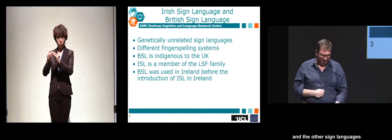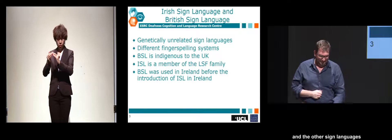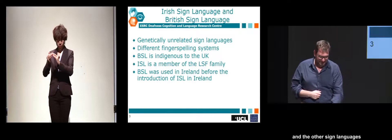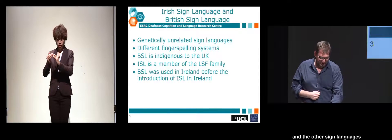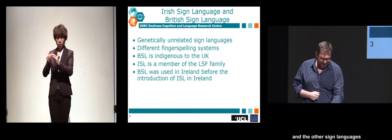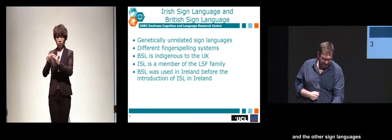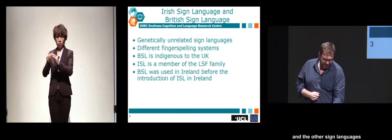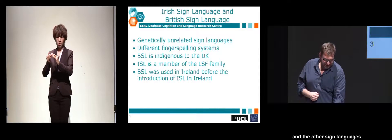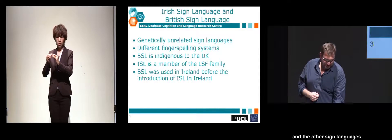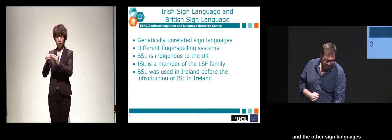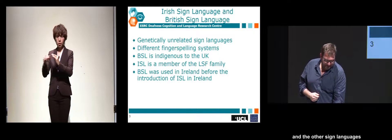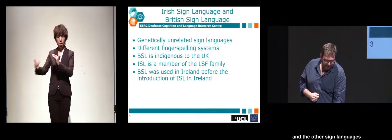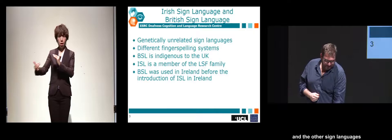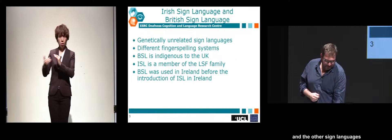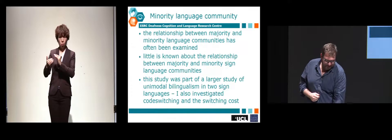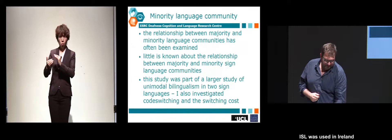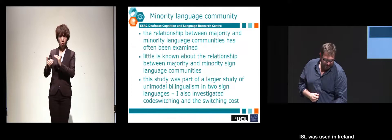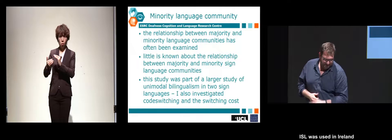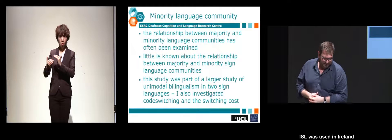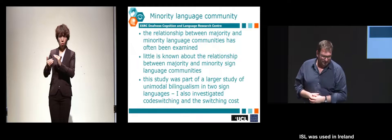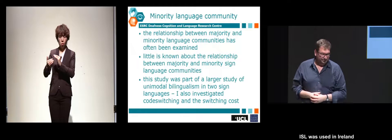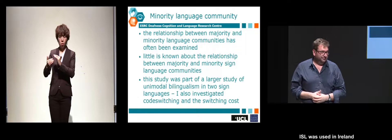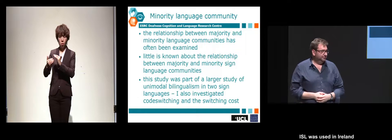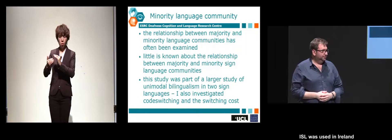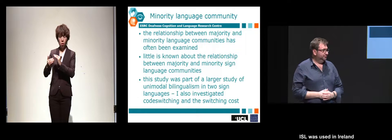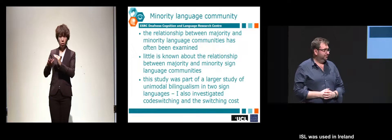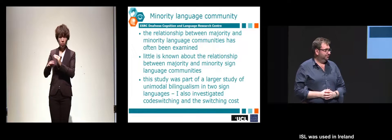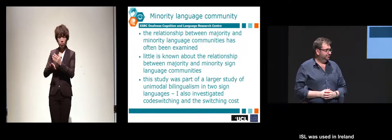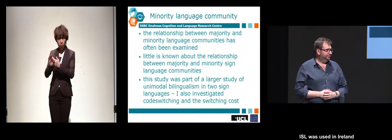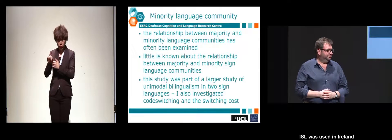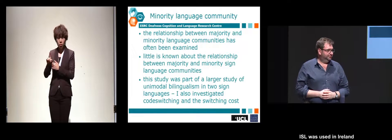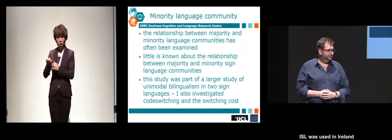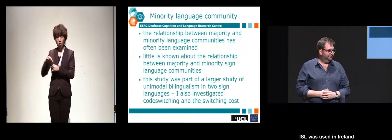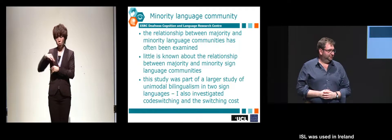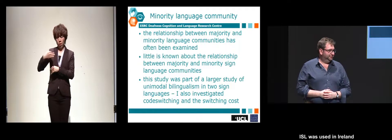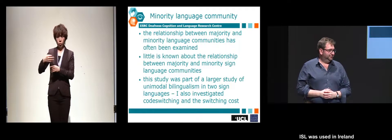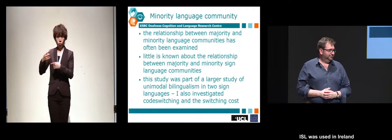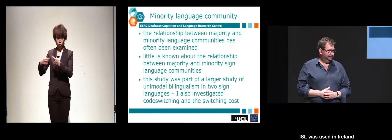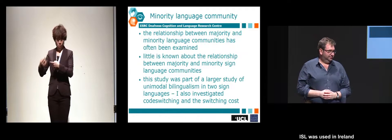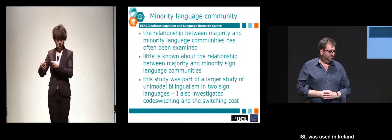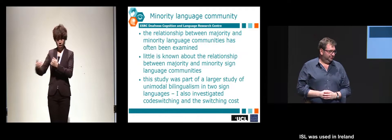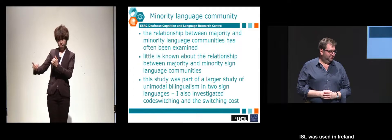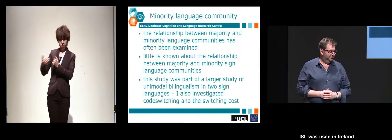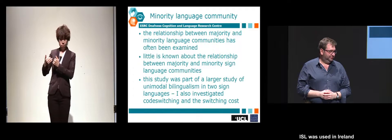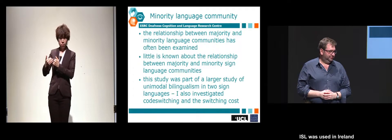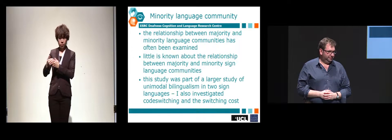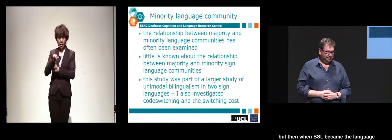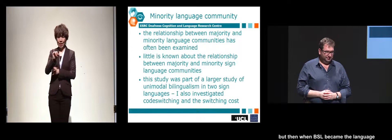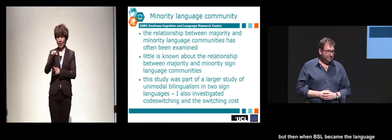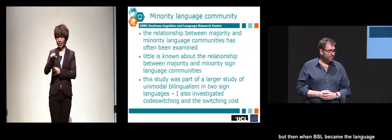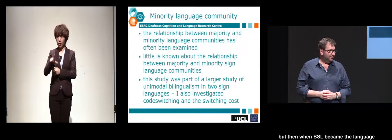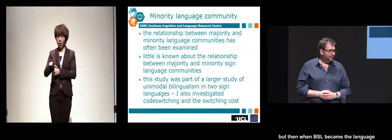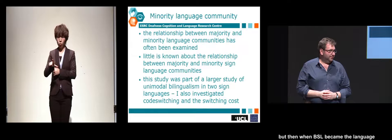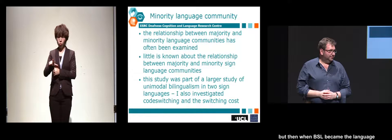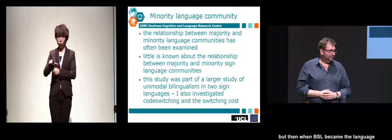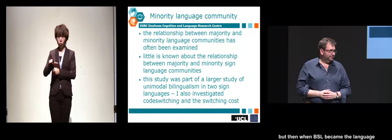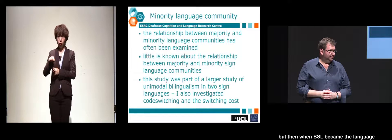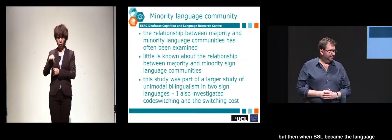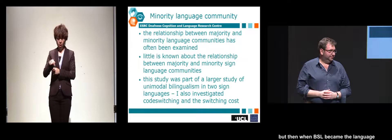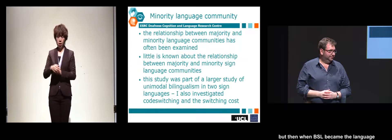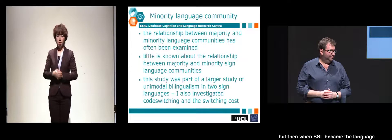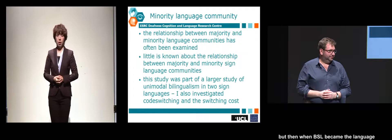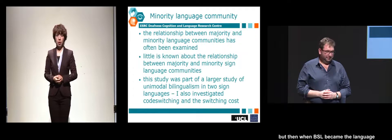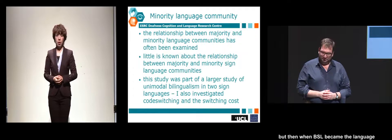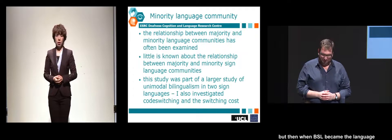languages were derived from that. ISL was used in Ireland for many years, but then